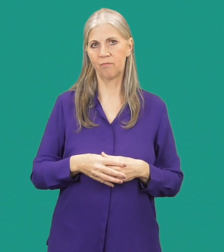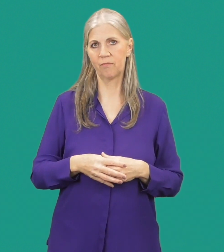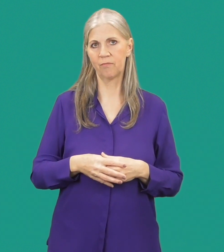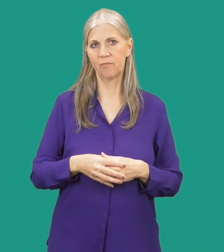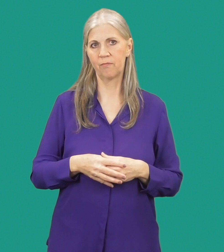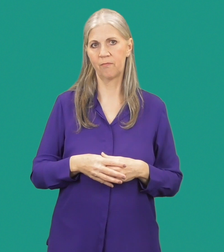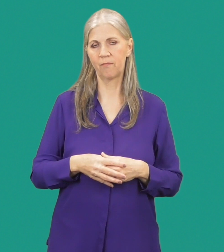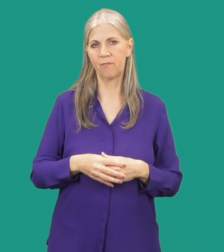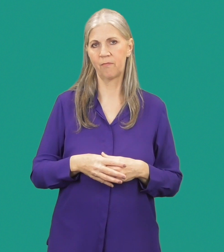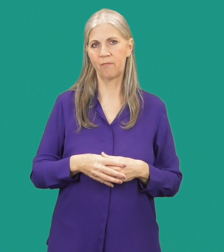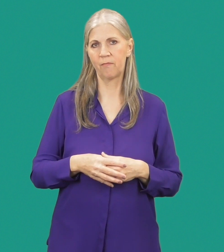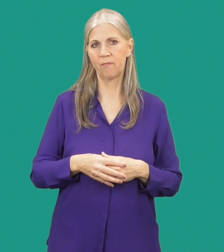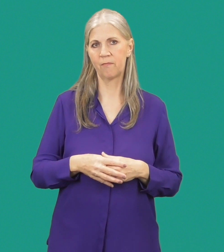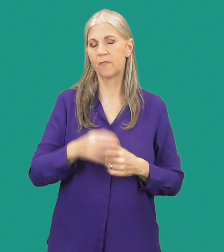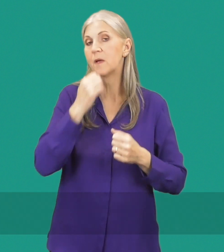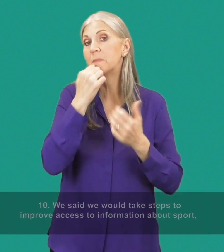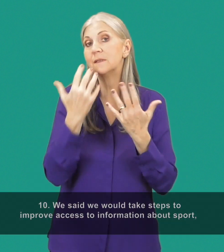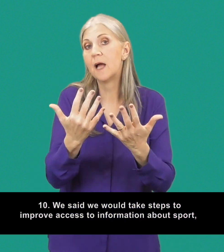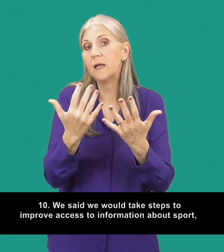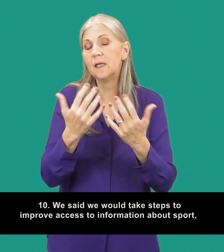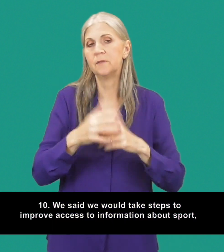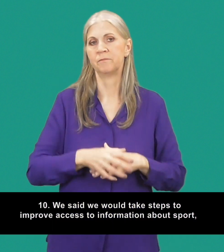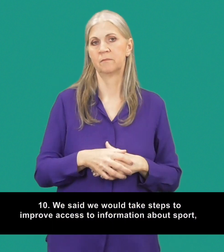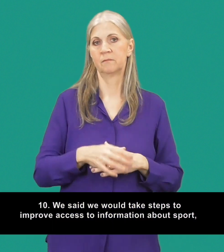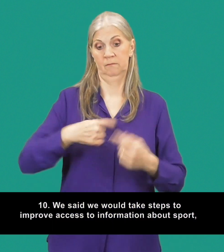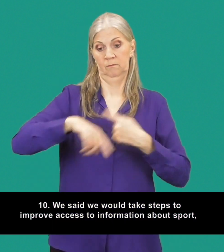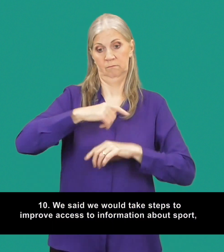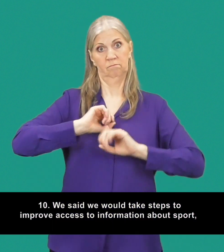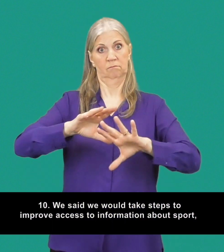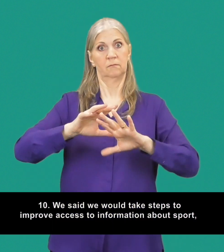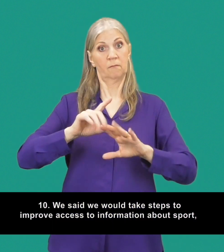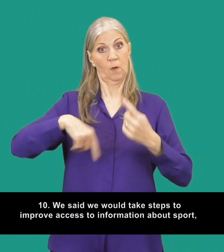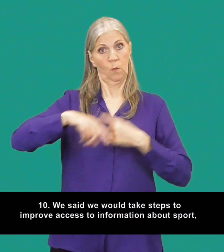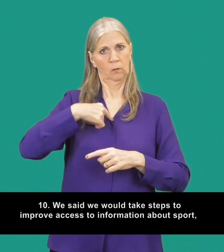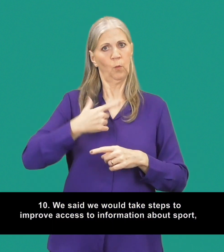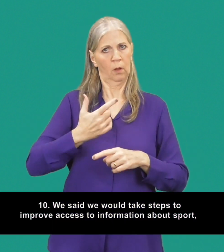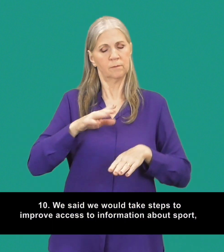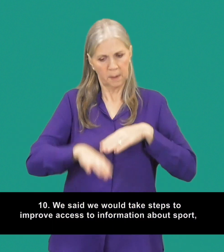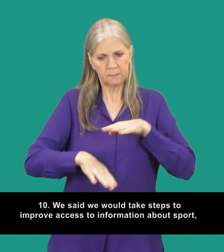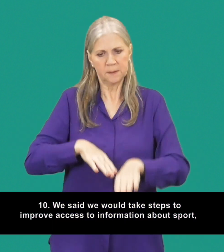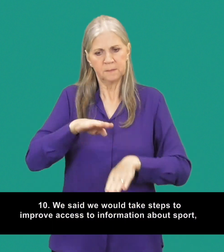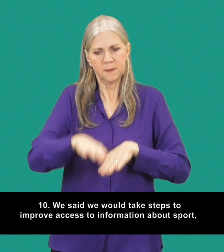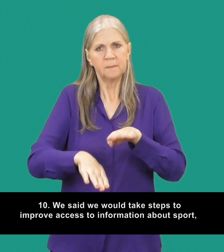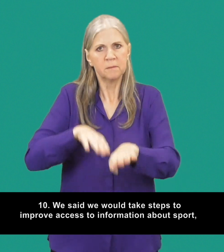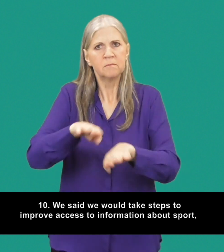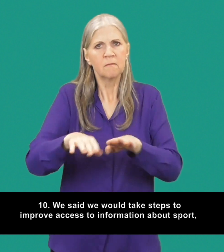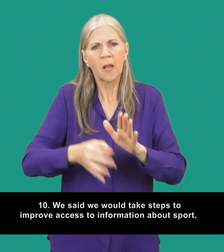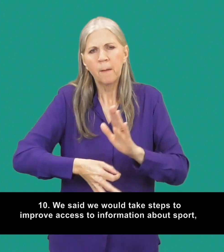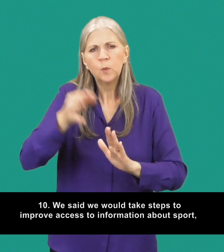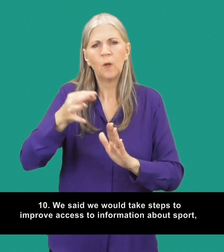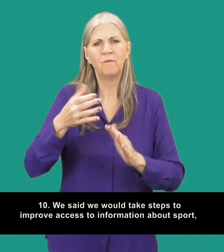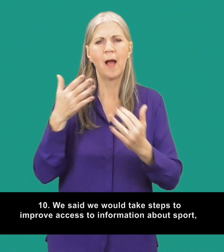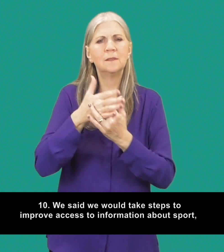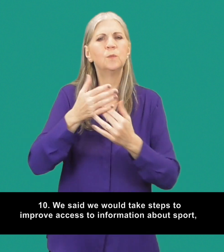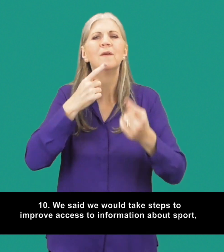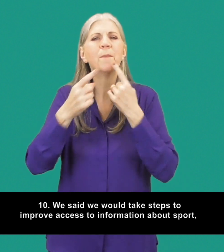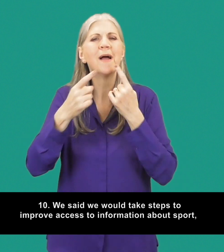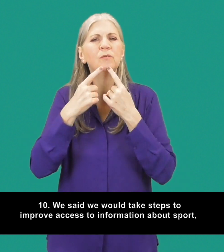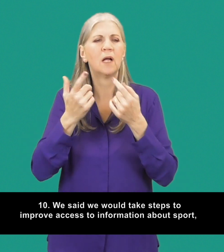Number 10. We said we would take steps to improve access to information about sport and